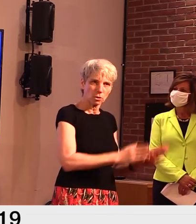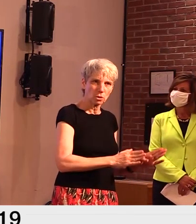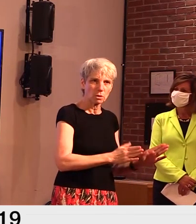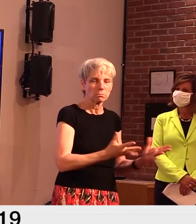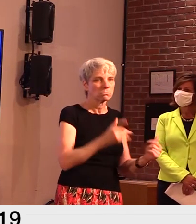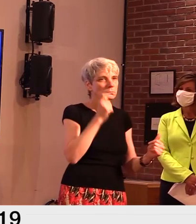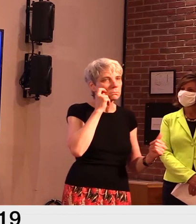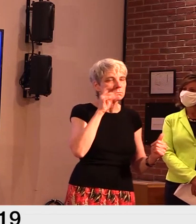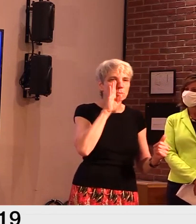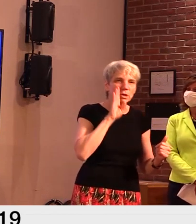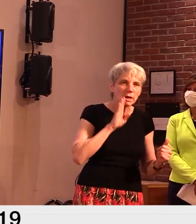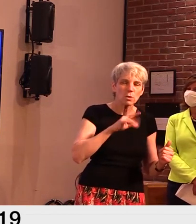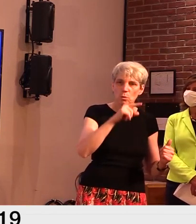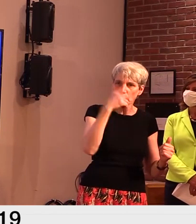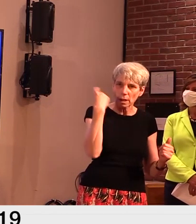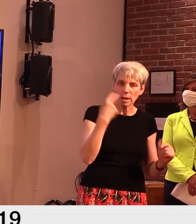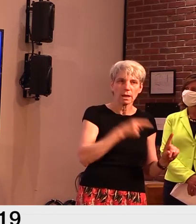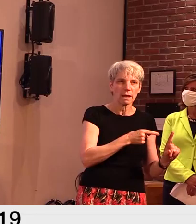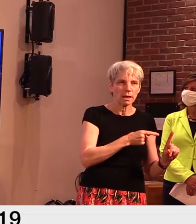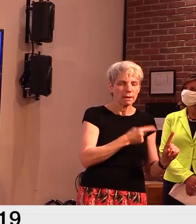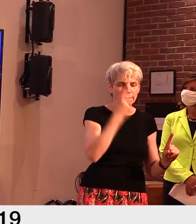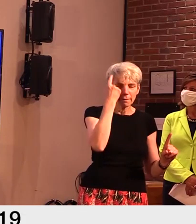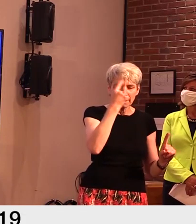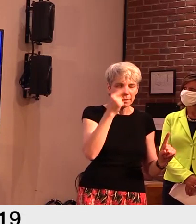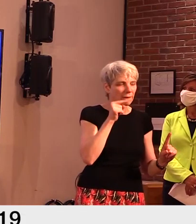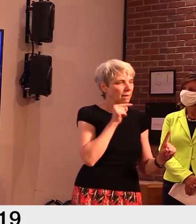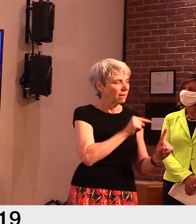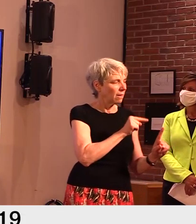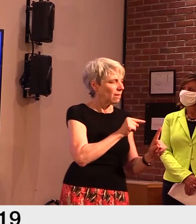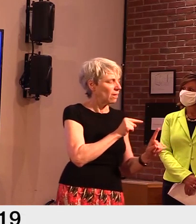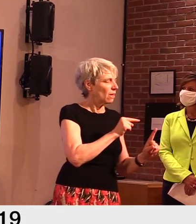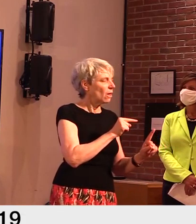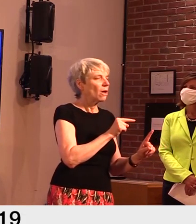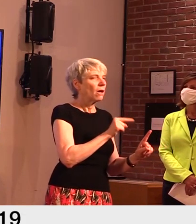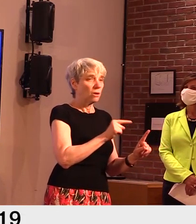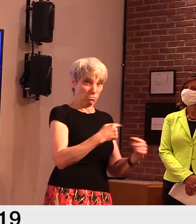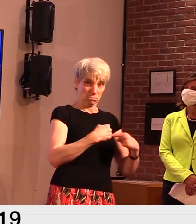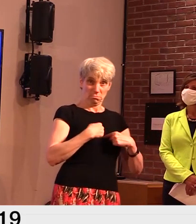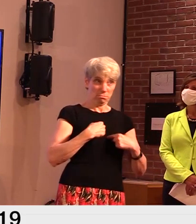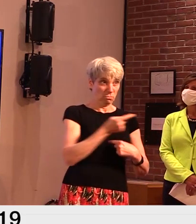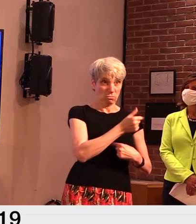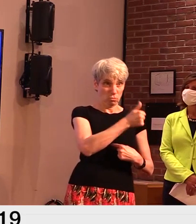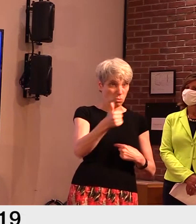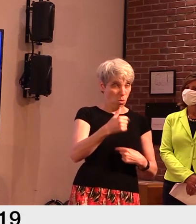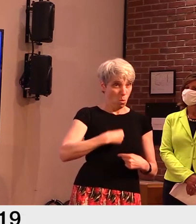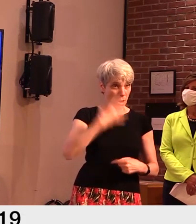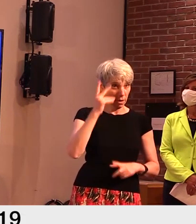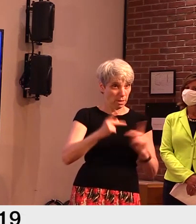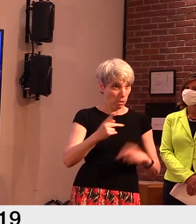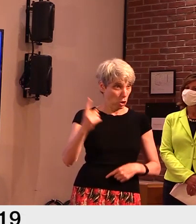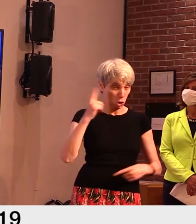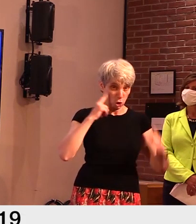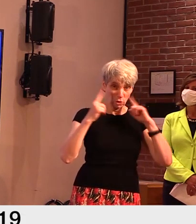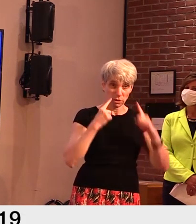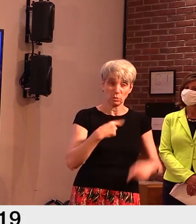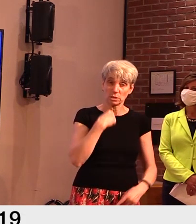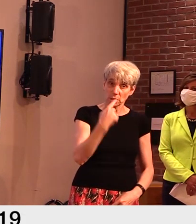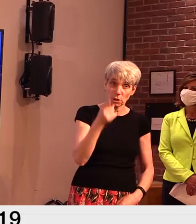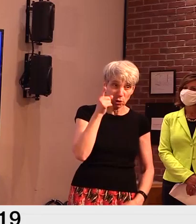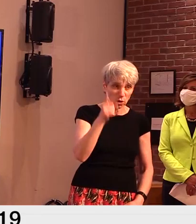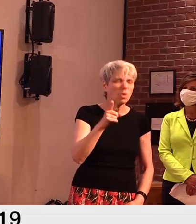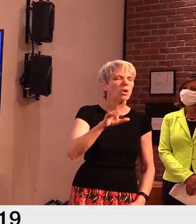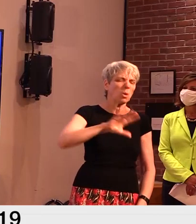this moment. So I ask you to think about a fellow Black and Brown Vermonter